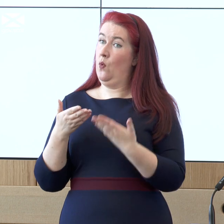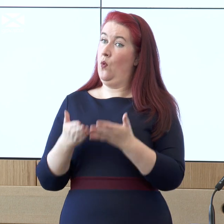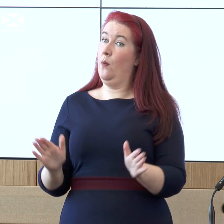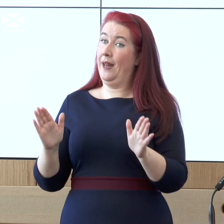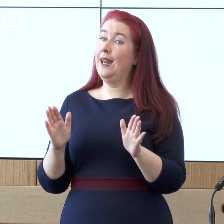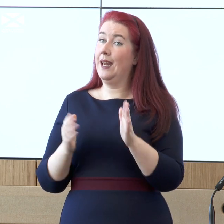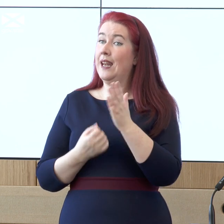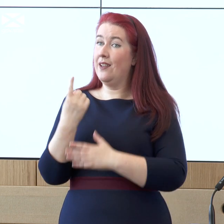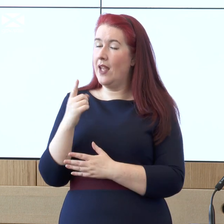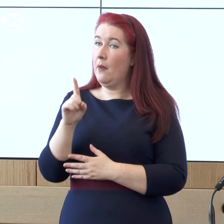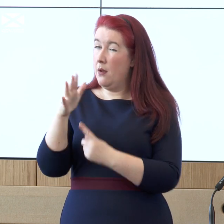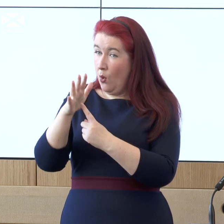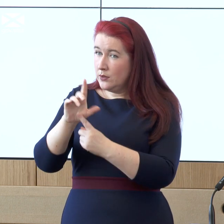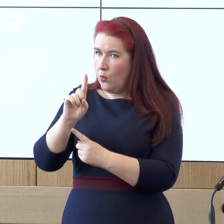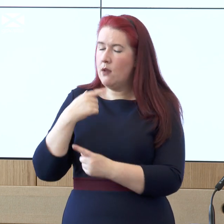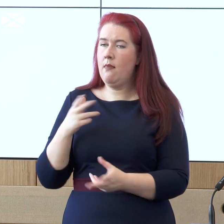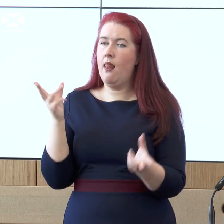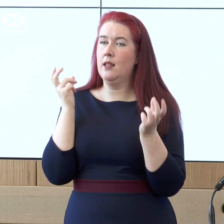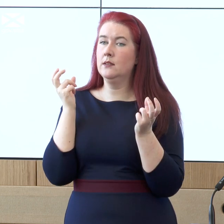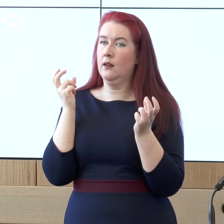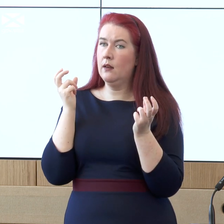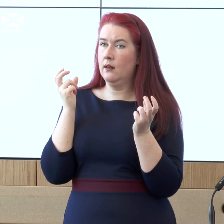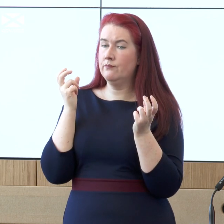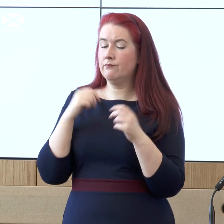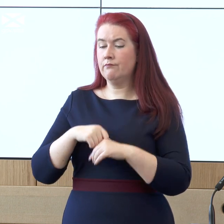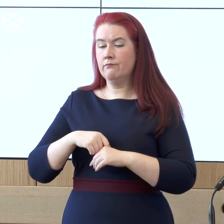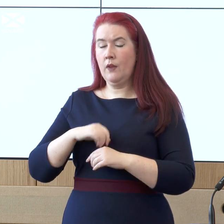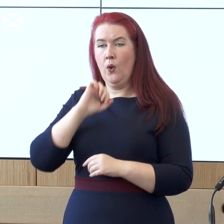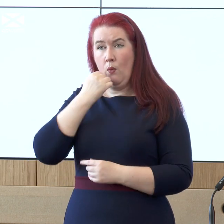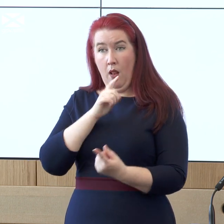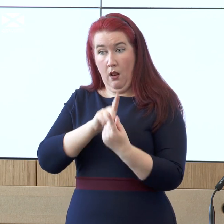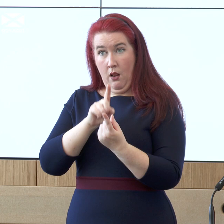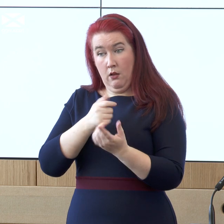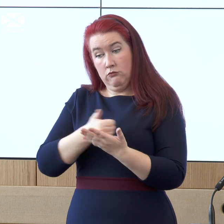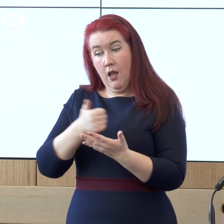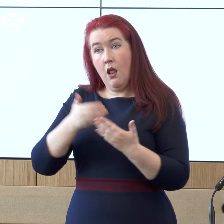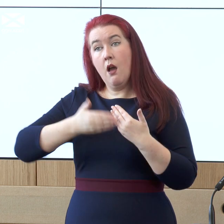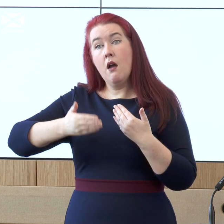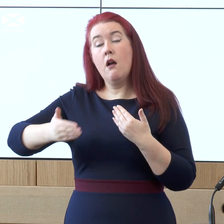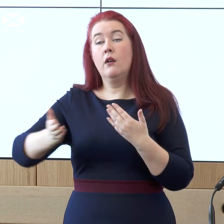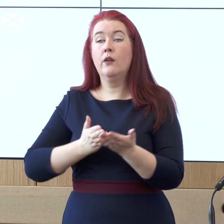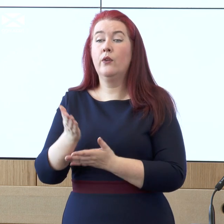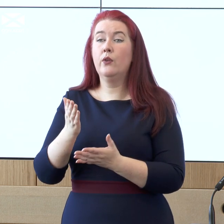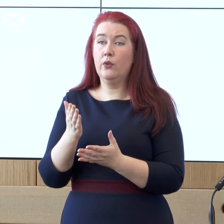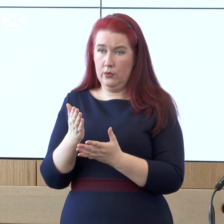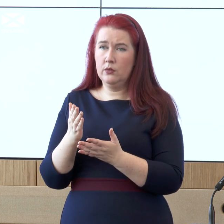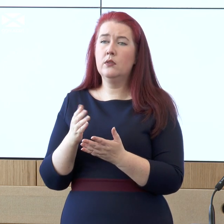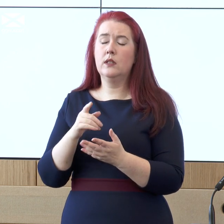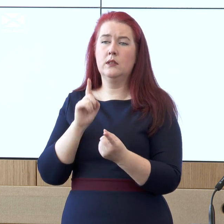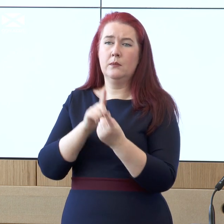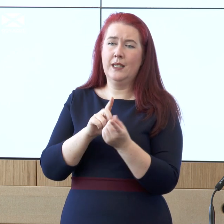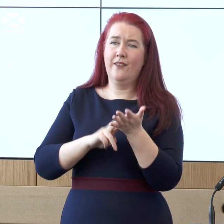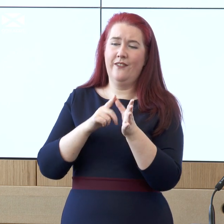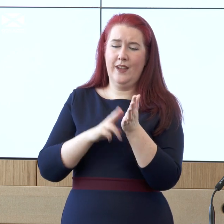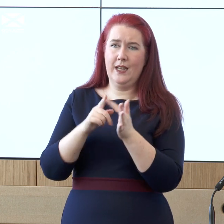importantly, I will listen. I've also made a commitment to meet regularly throughout COP with Vanessa Nakati from